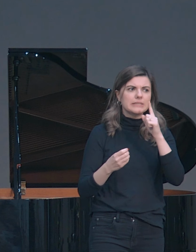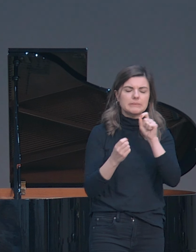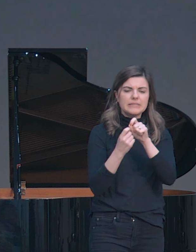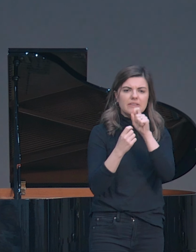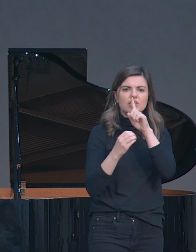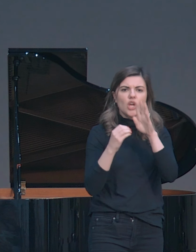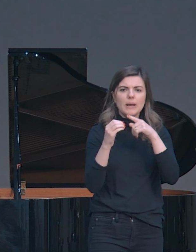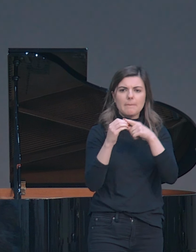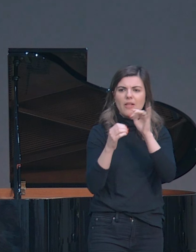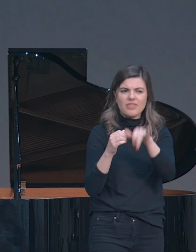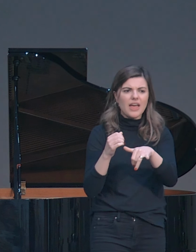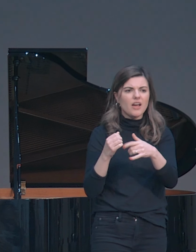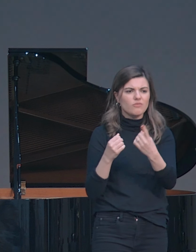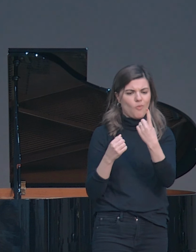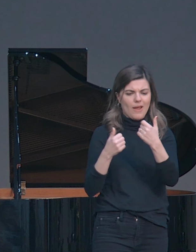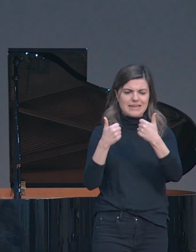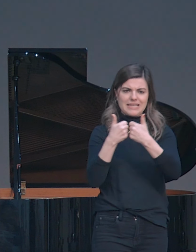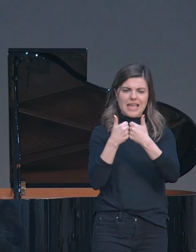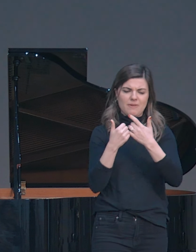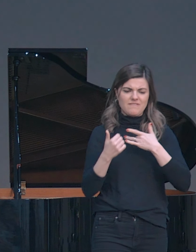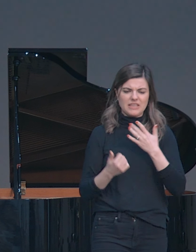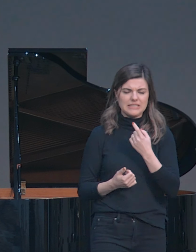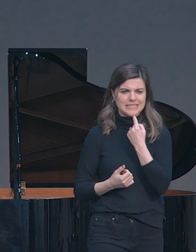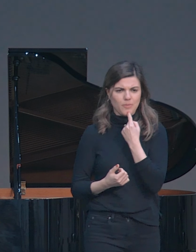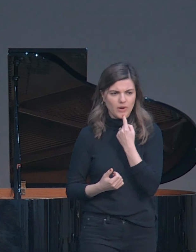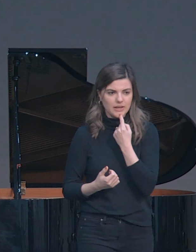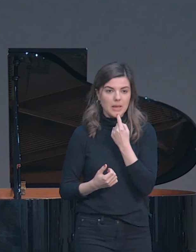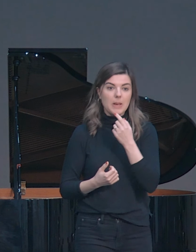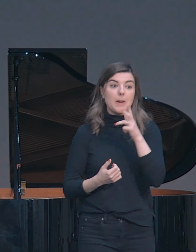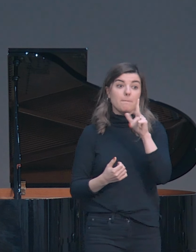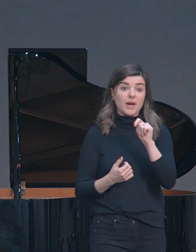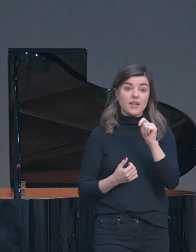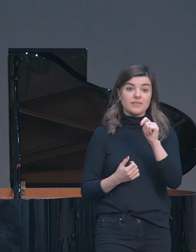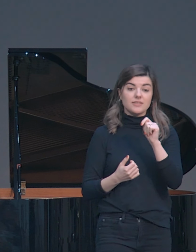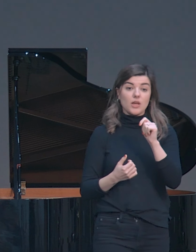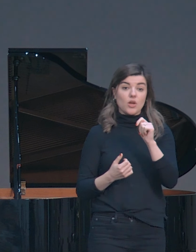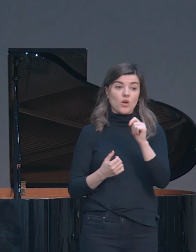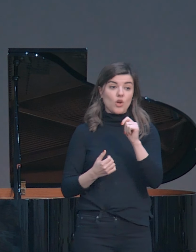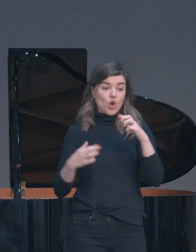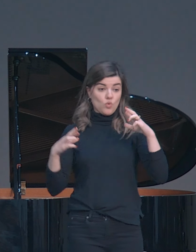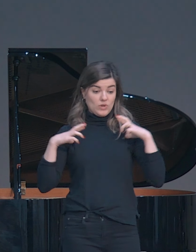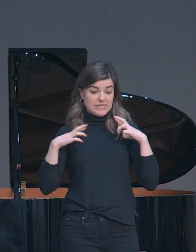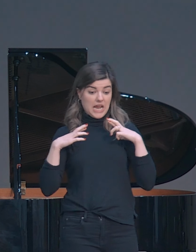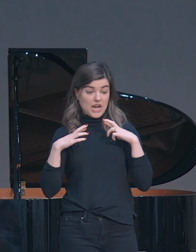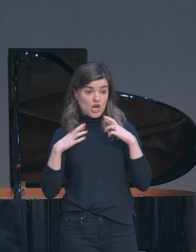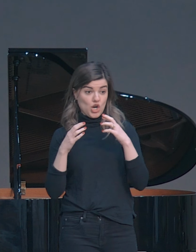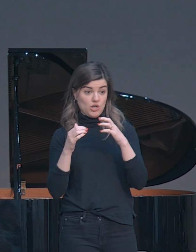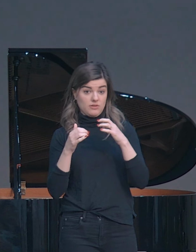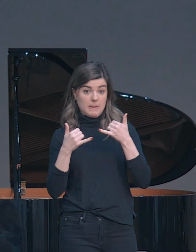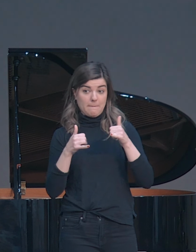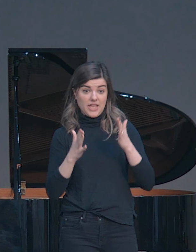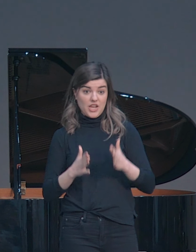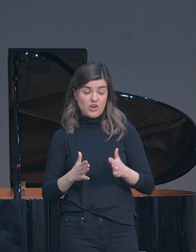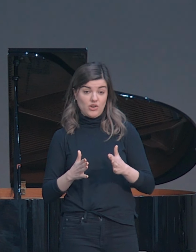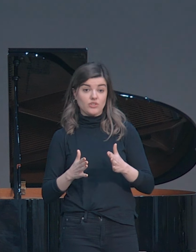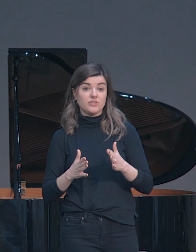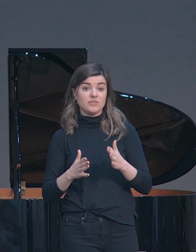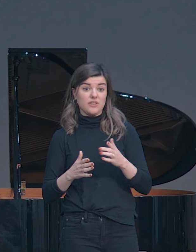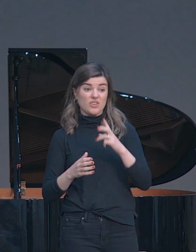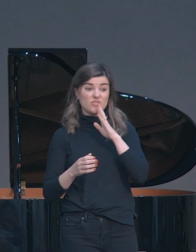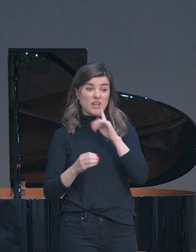in terms of the context of one game, but I have heard ex-players talk about how hard it is after they have retired from the